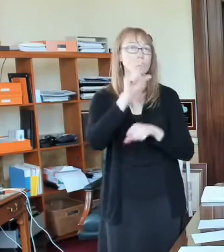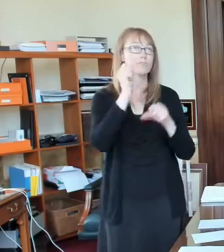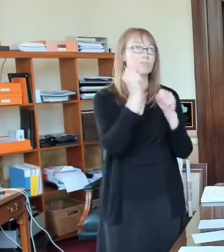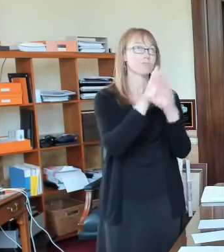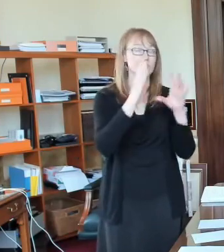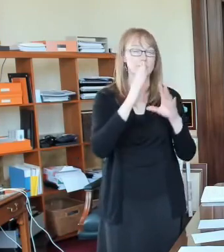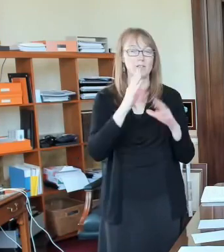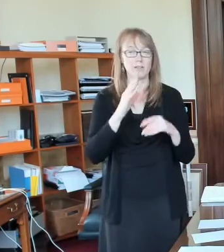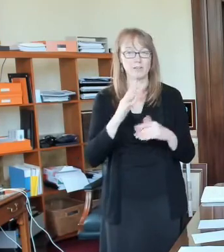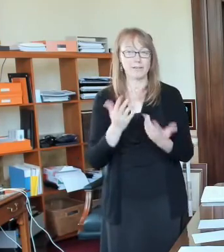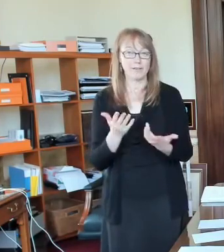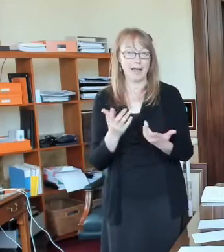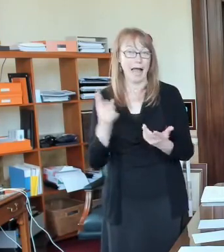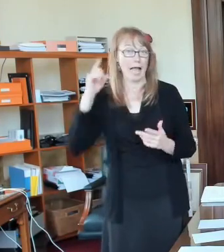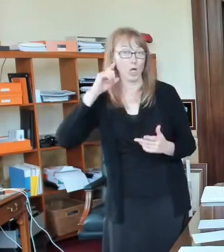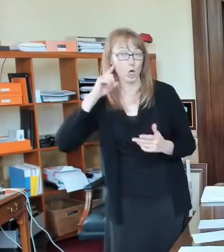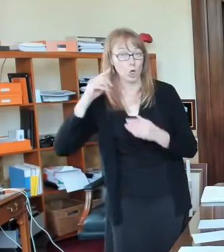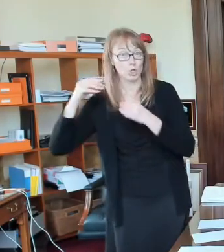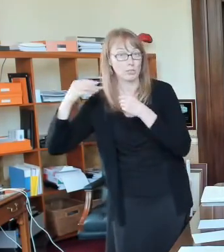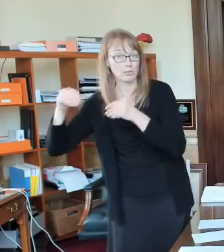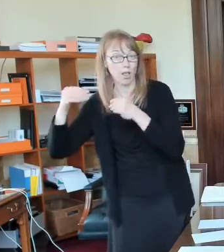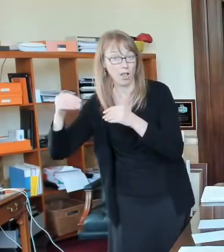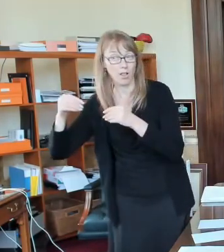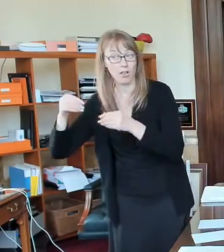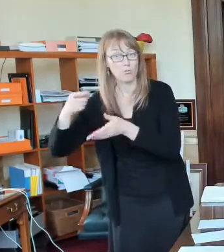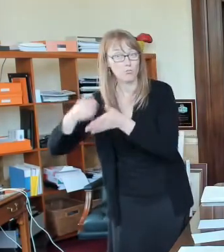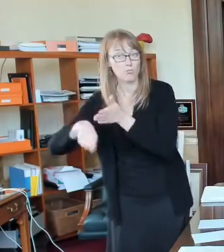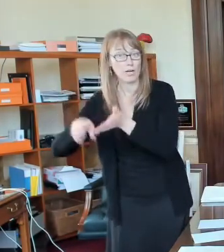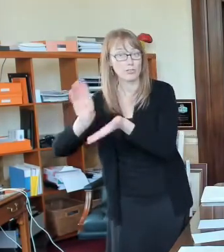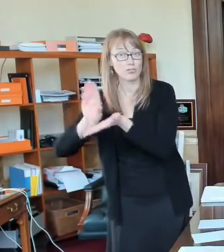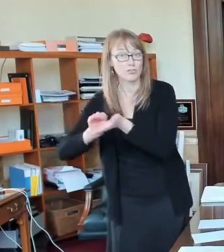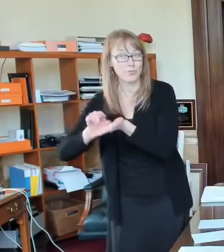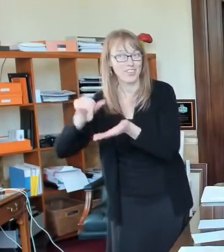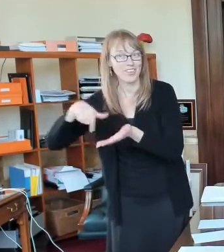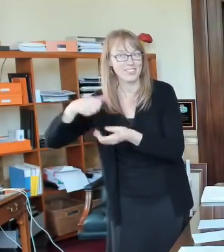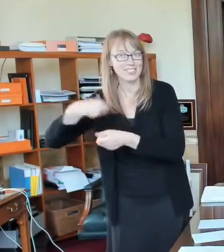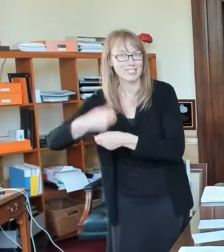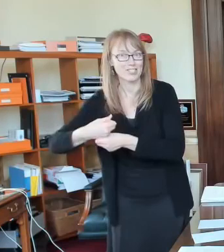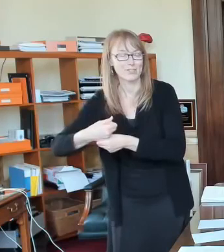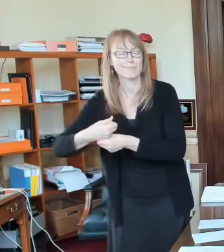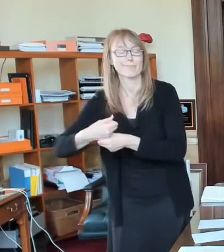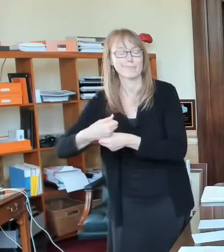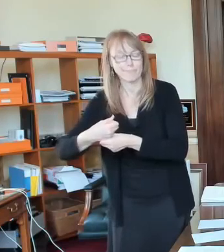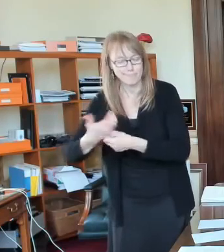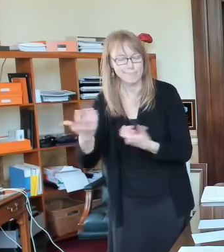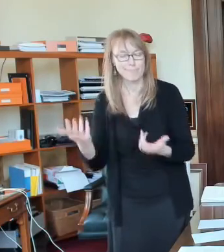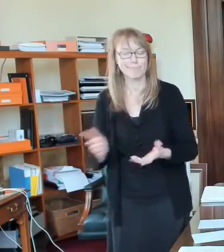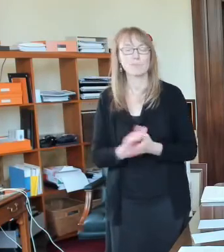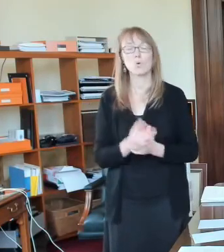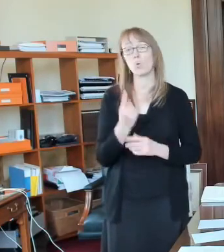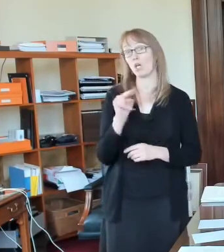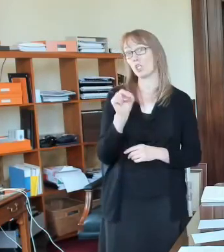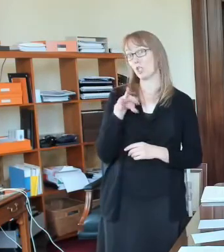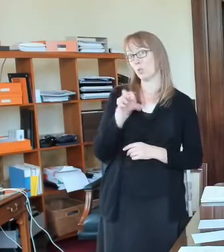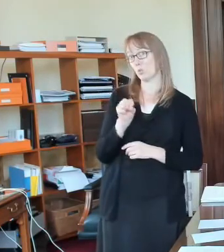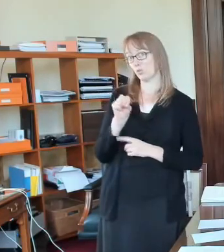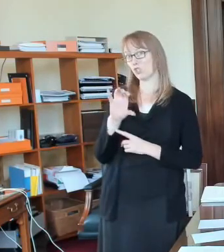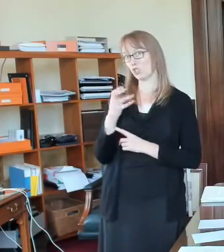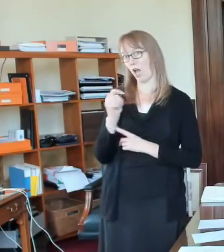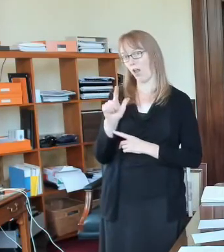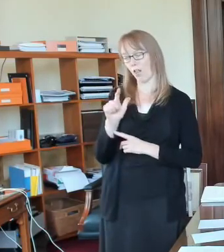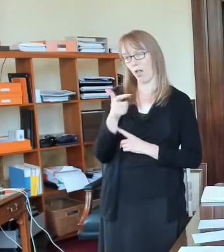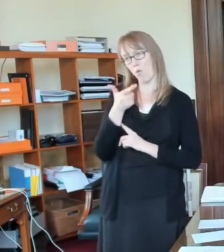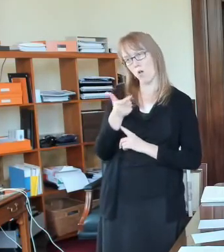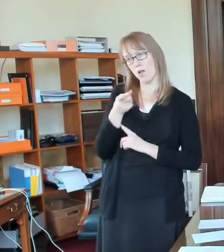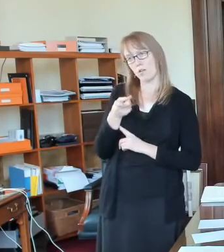this year. I didn't ever buy any, of course, myself, but I'm told they were cheap. I saw on one of the news channels